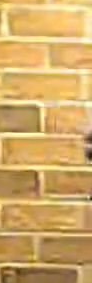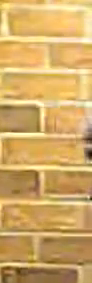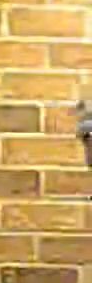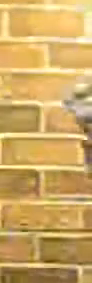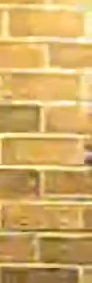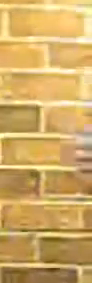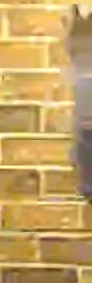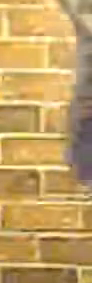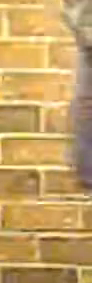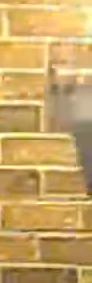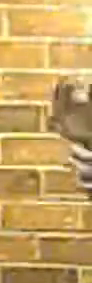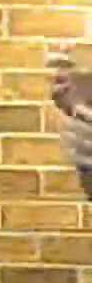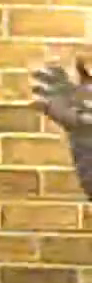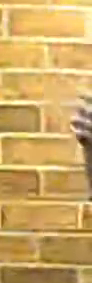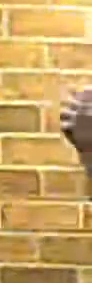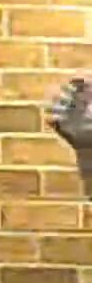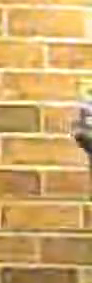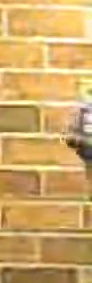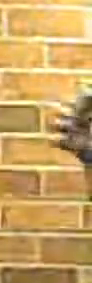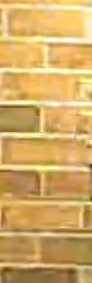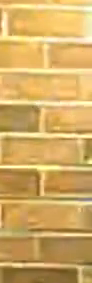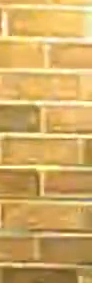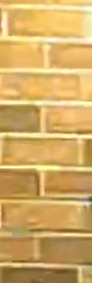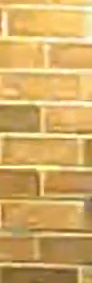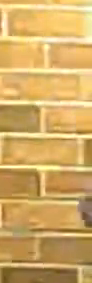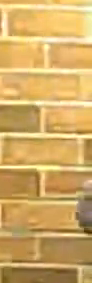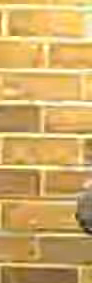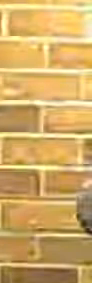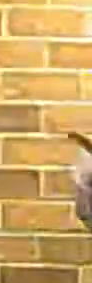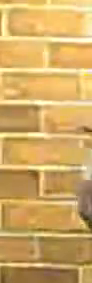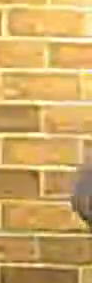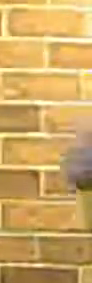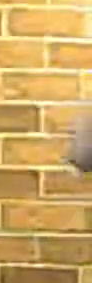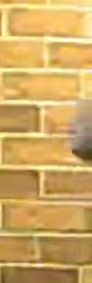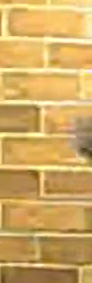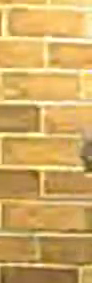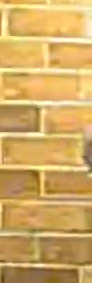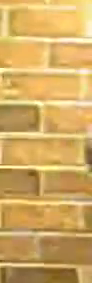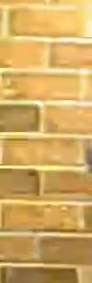Now, in relation to to... Just stop you there.